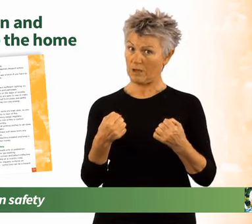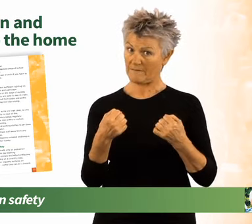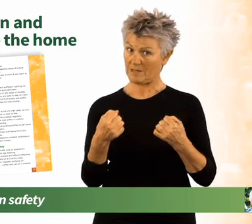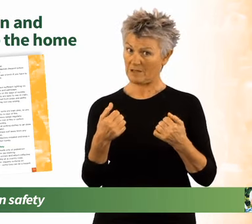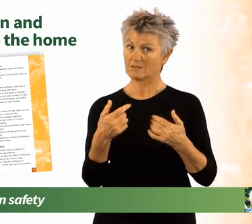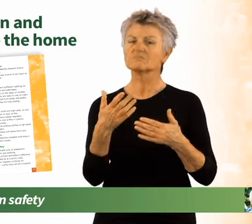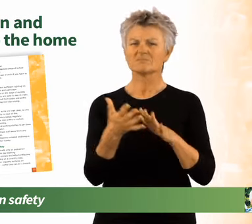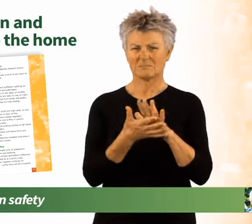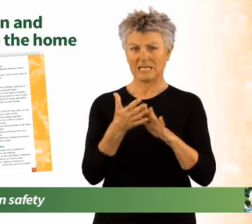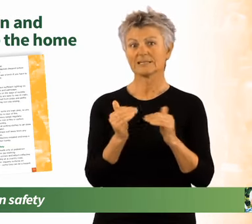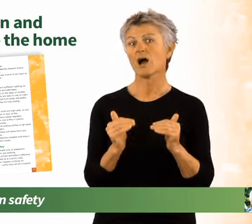traffic.